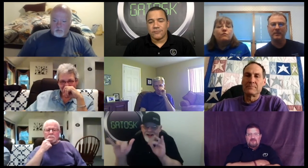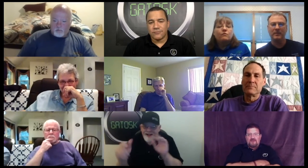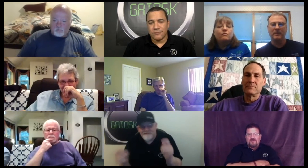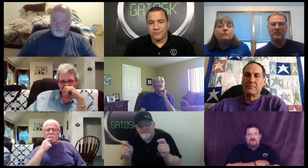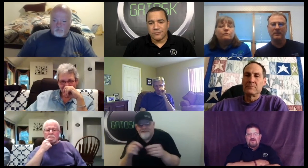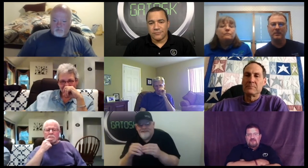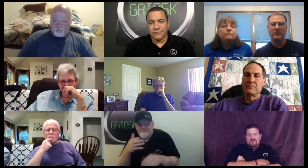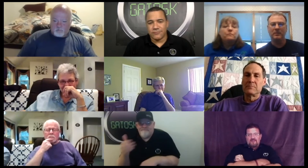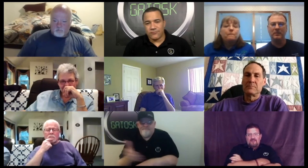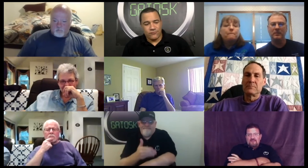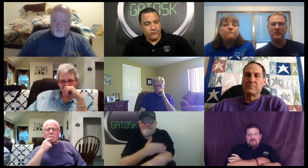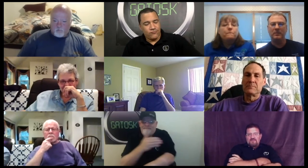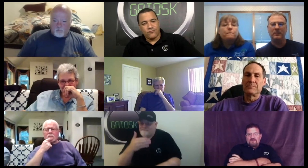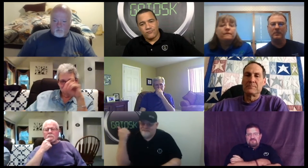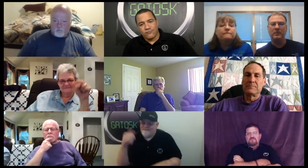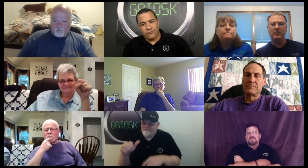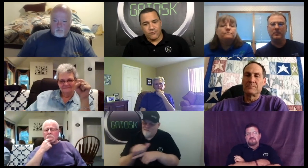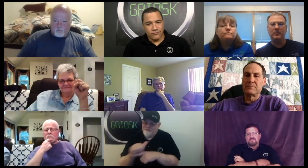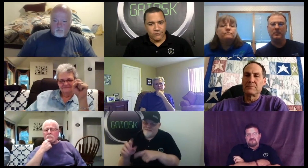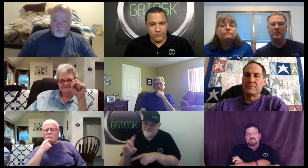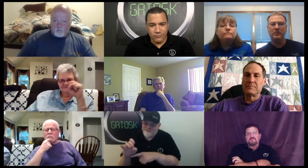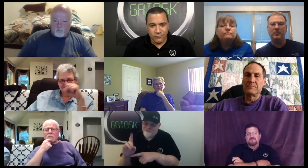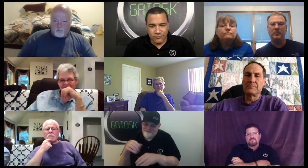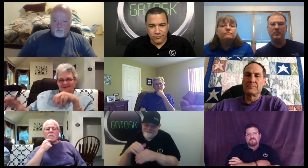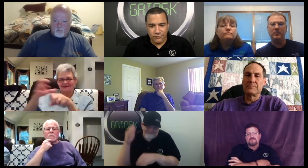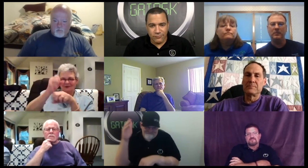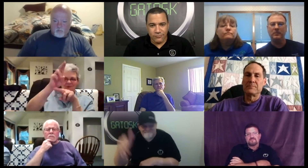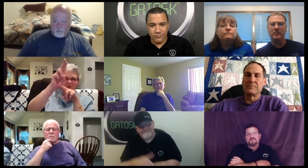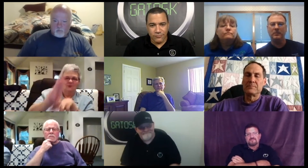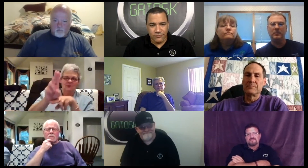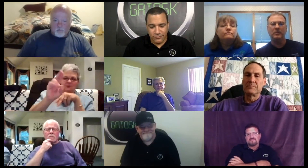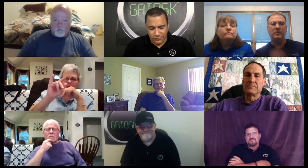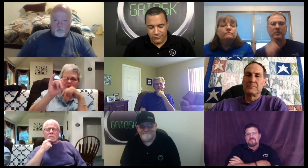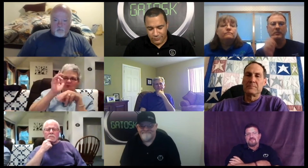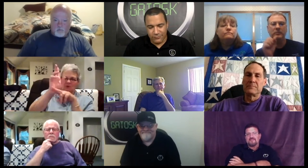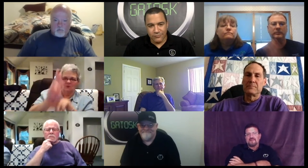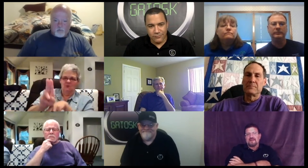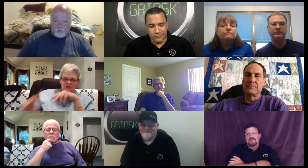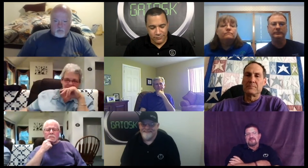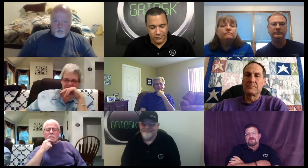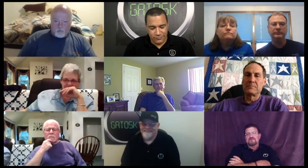Oh, it's great. That's an interesting comment. We definitely do appreciate hearing the comments, so maybe we need to improve on our videos in the